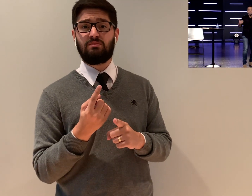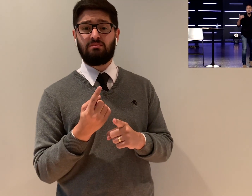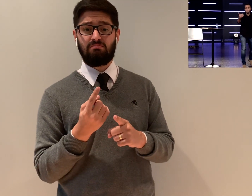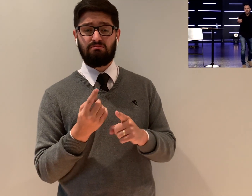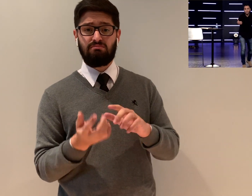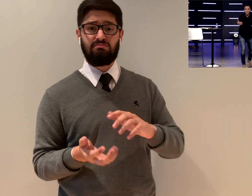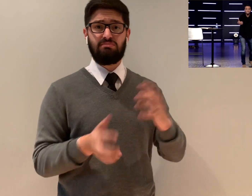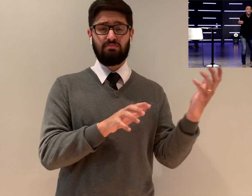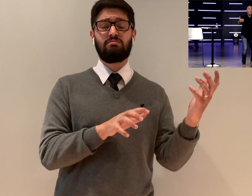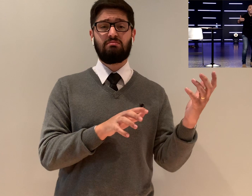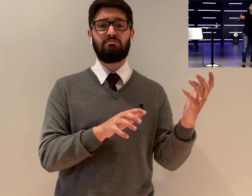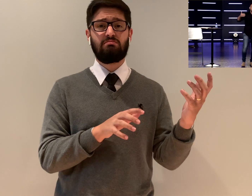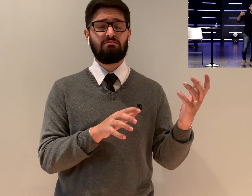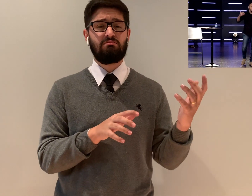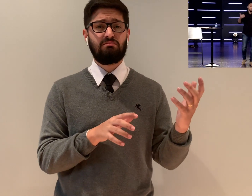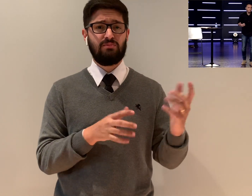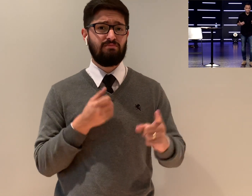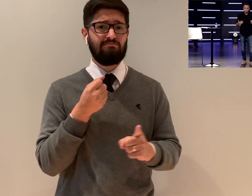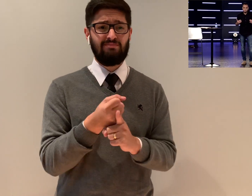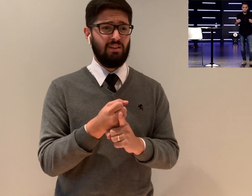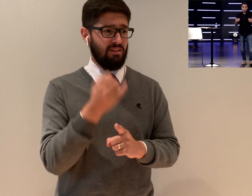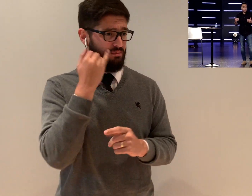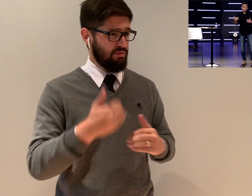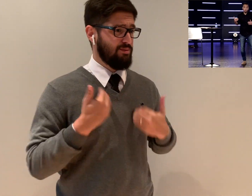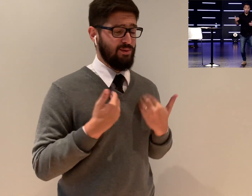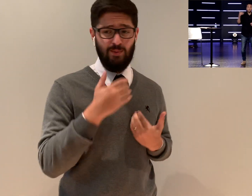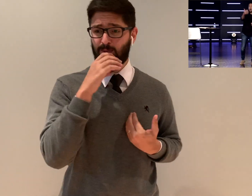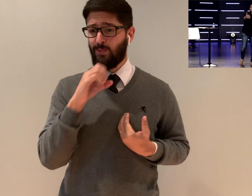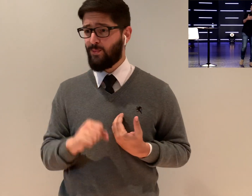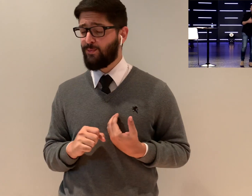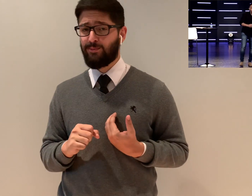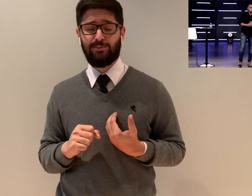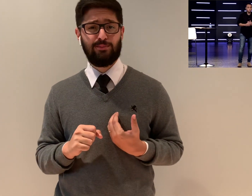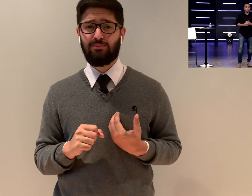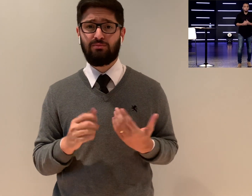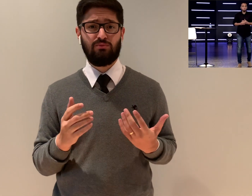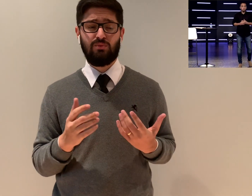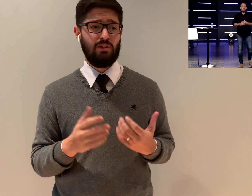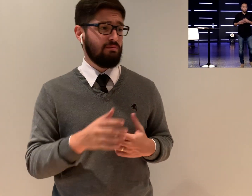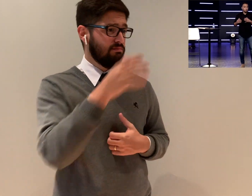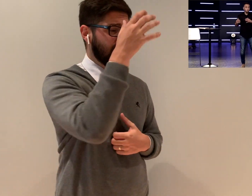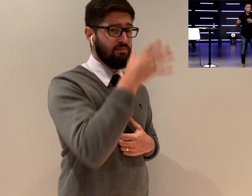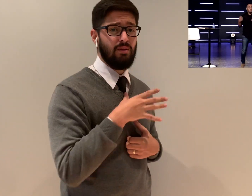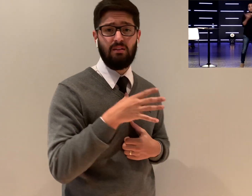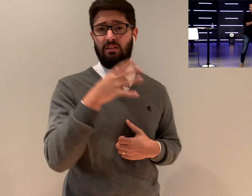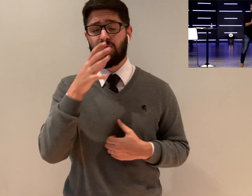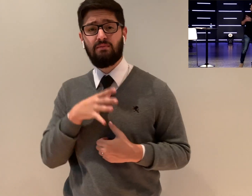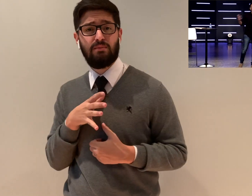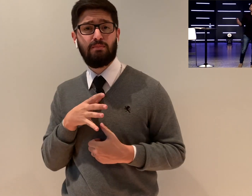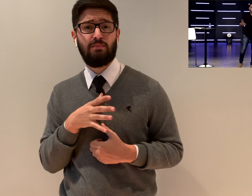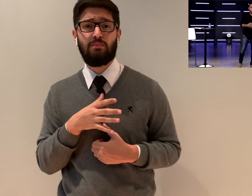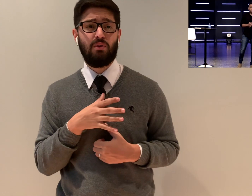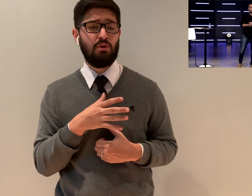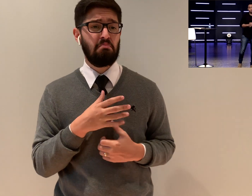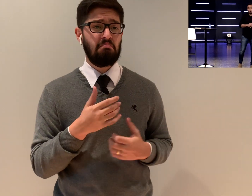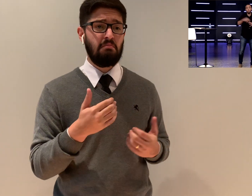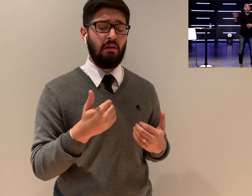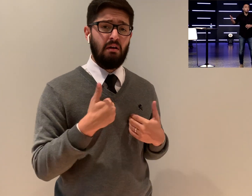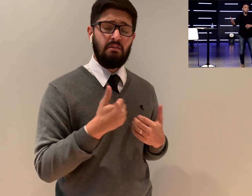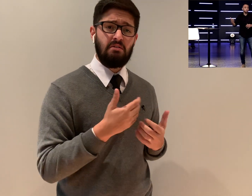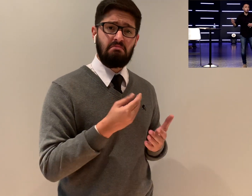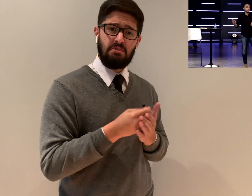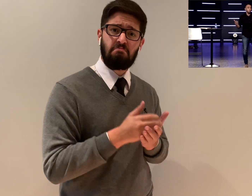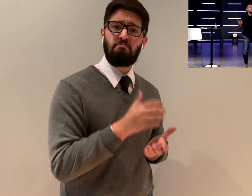the rhythm of our lives have been affected. Whether you are young or old, Whether you are a male or female, whether you